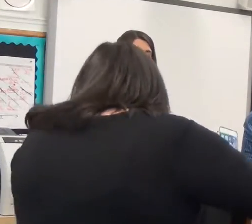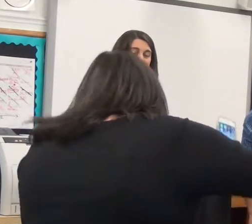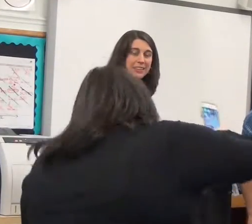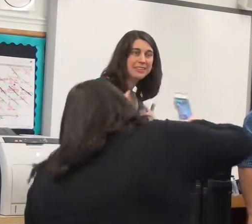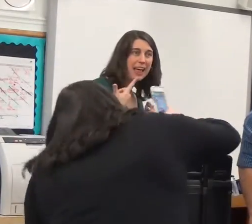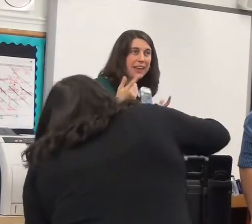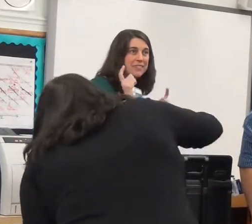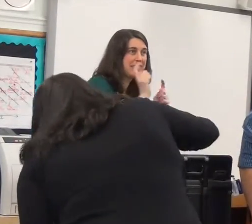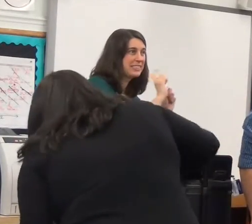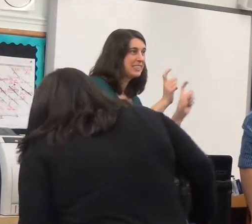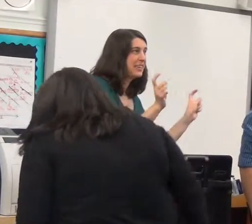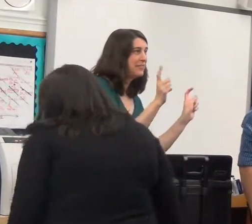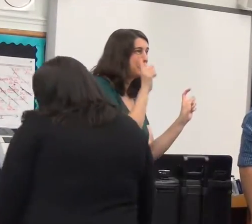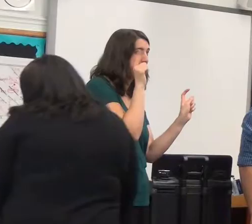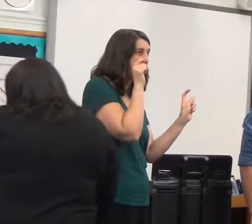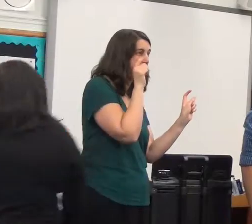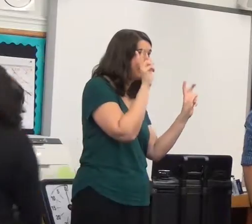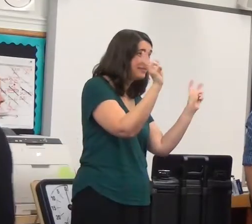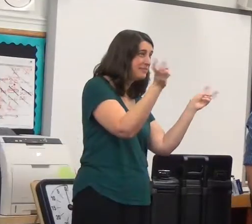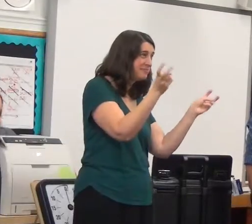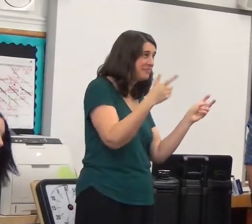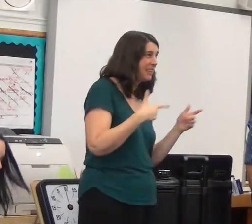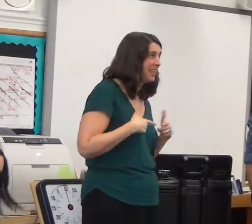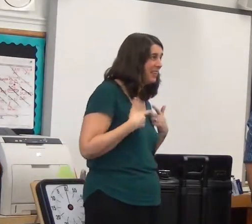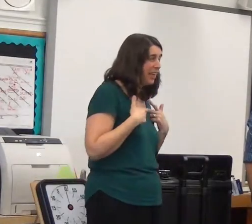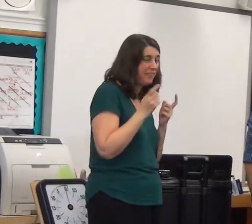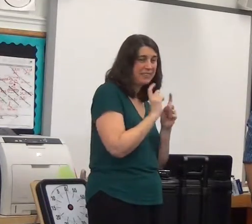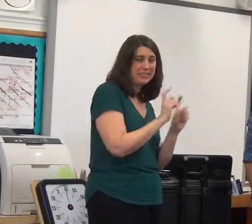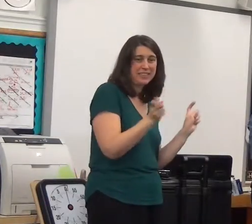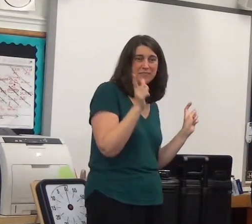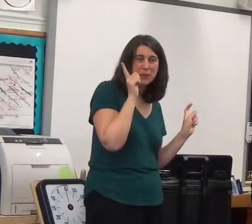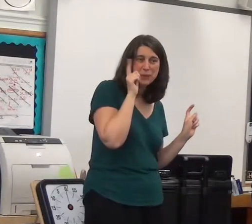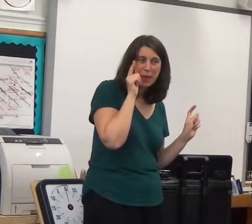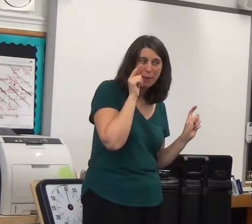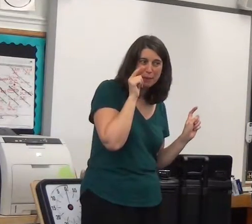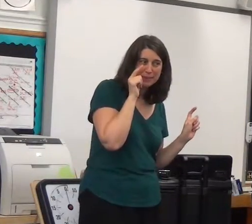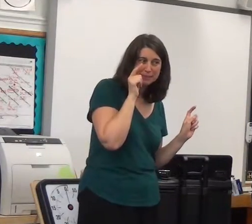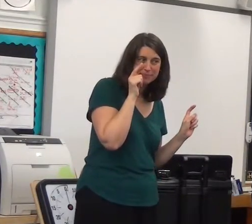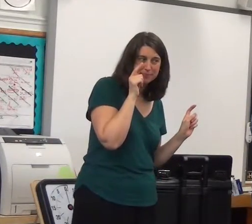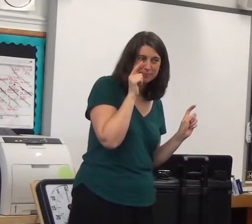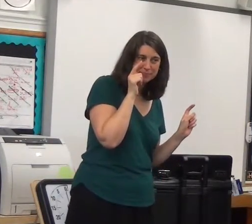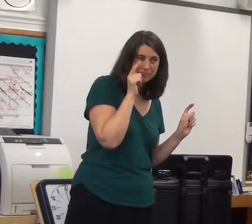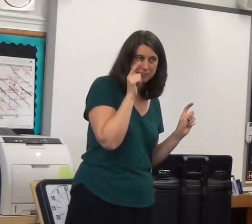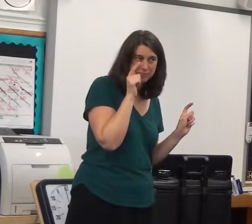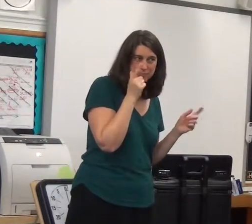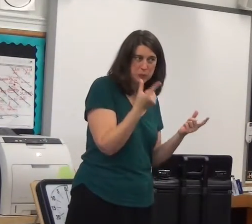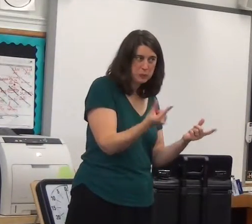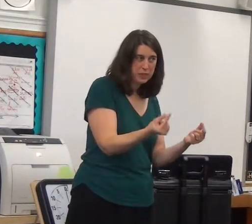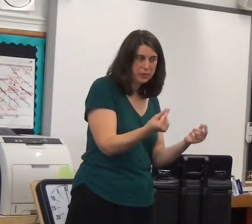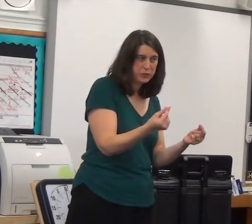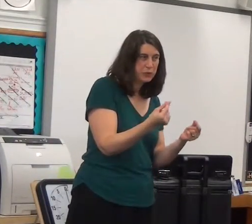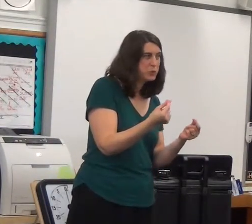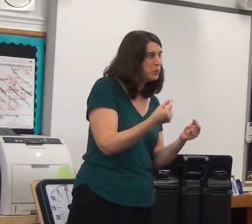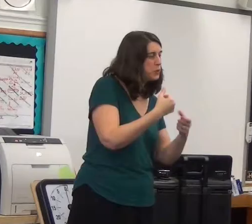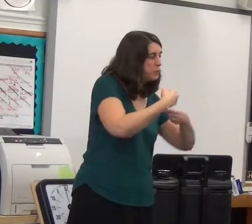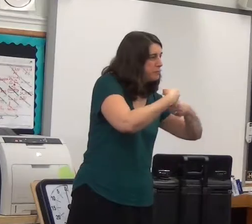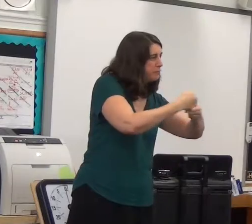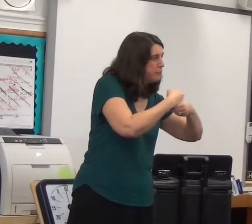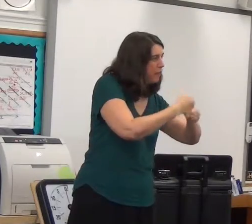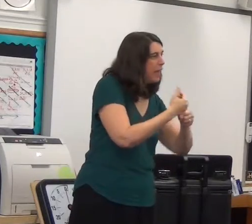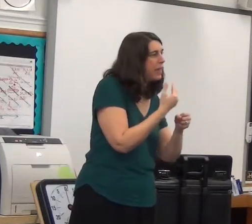When life gives us lemons. Have you heard this saying before? Yeah. When life, some of you have? Yeah. When life gives us lemons, what